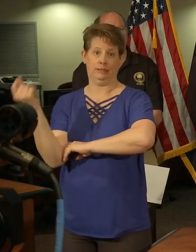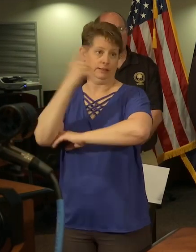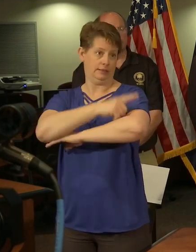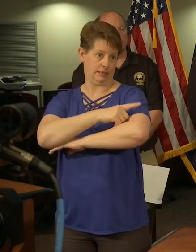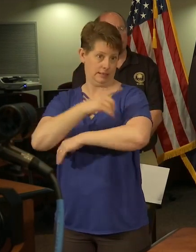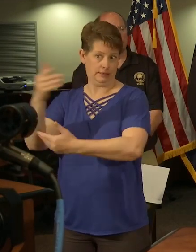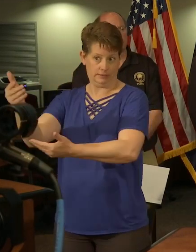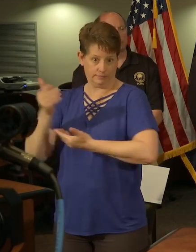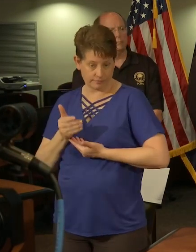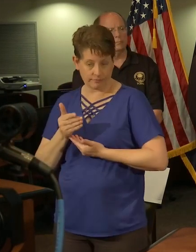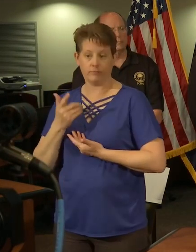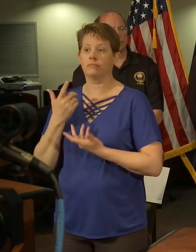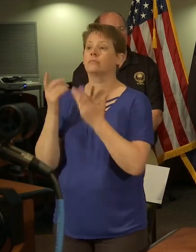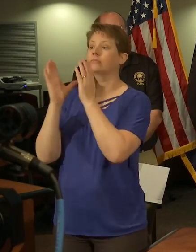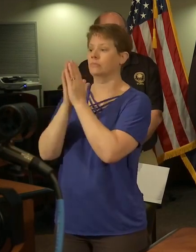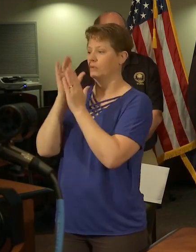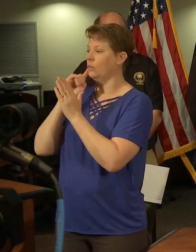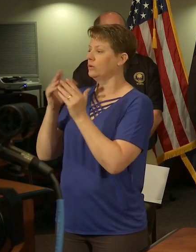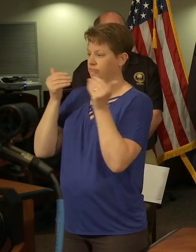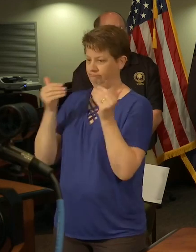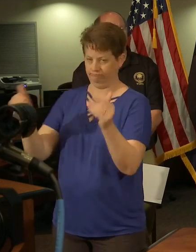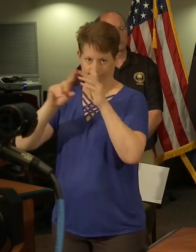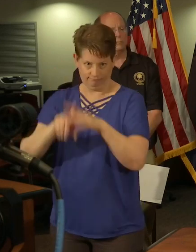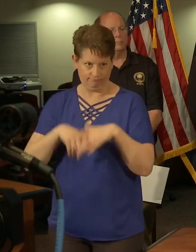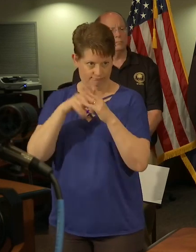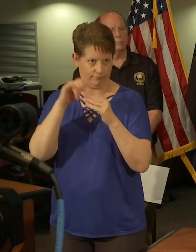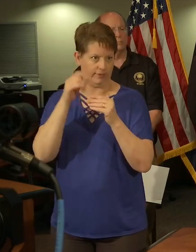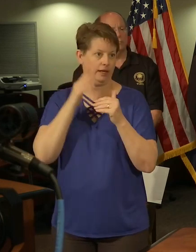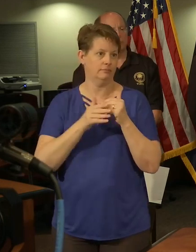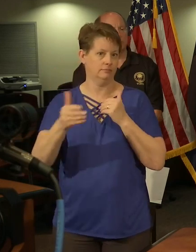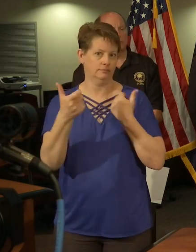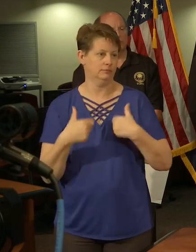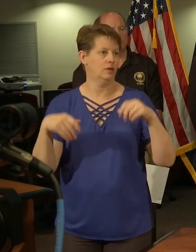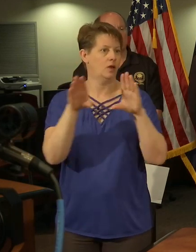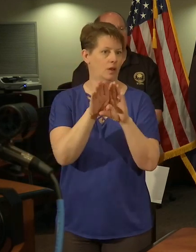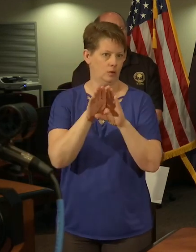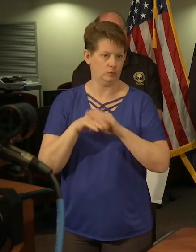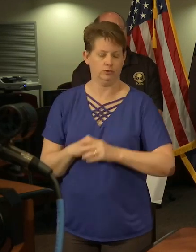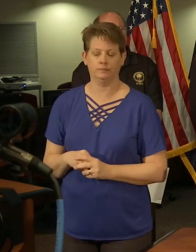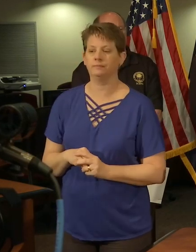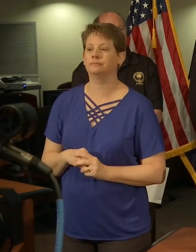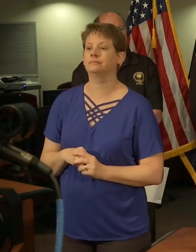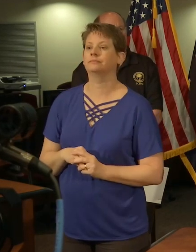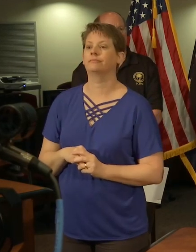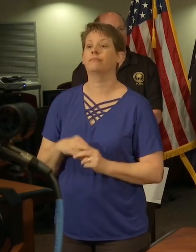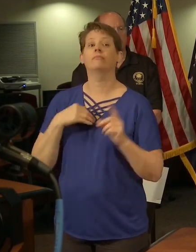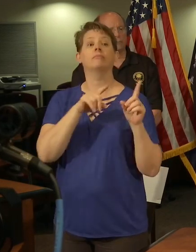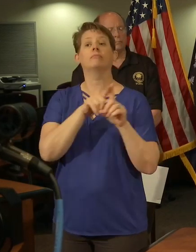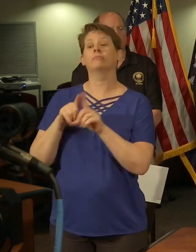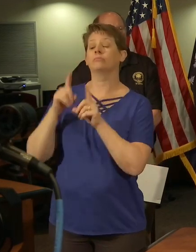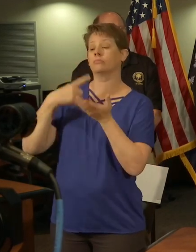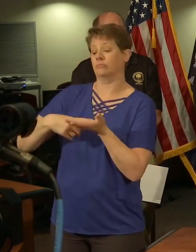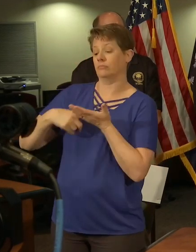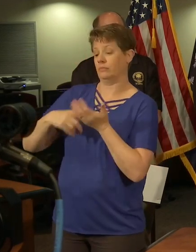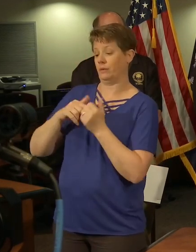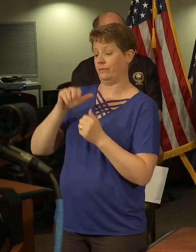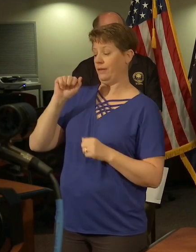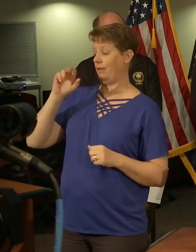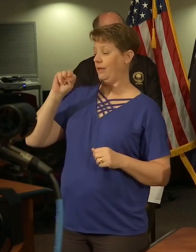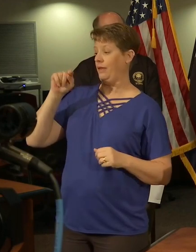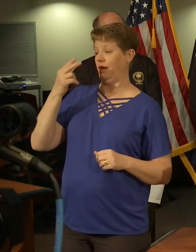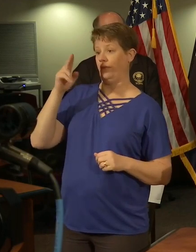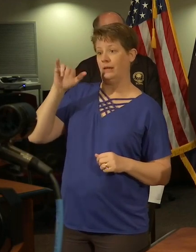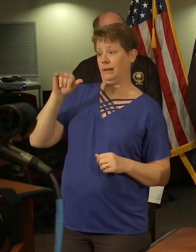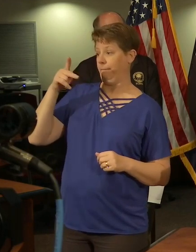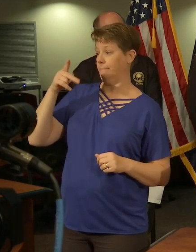asked to implement these plans during closures. Additionally, I have been in discussion with Anthony Padgett, the